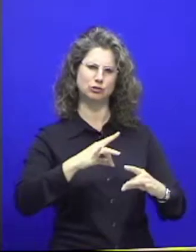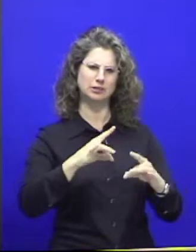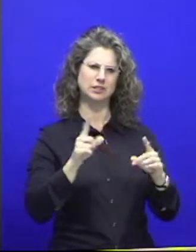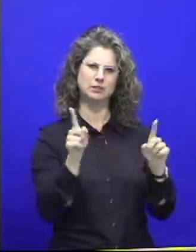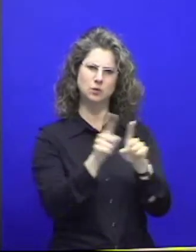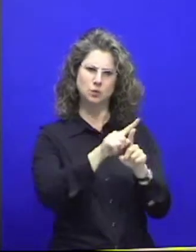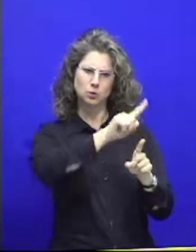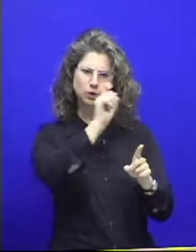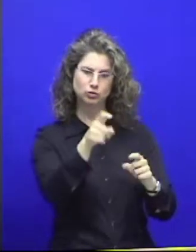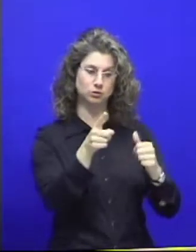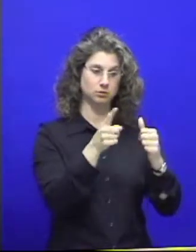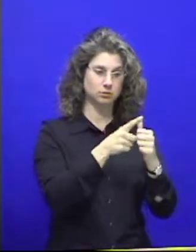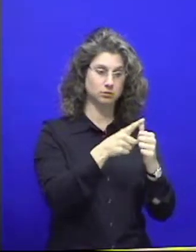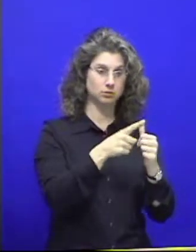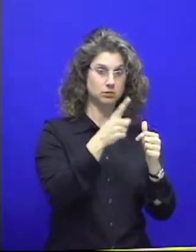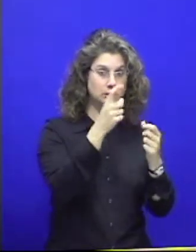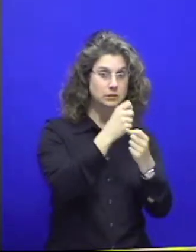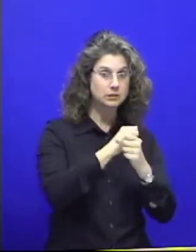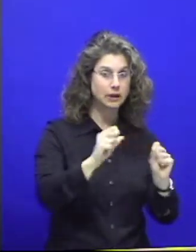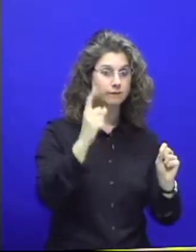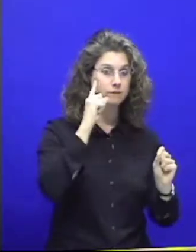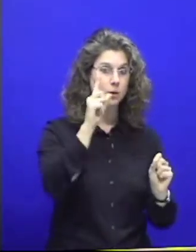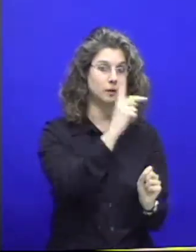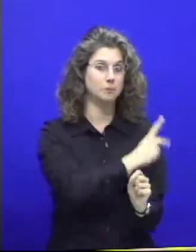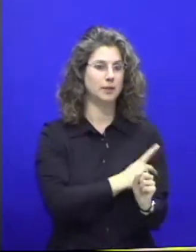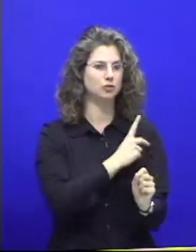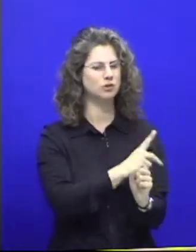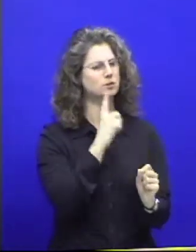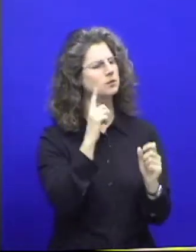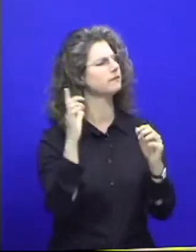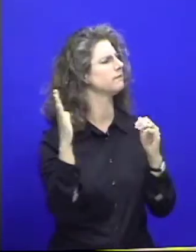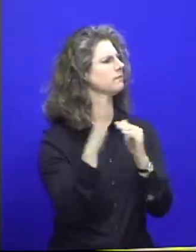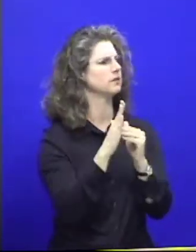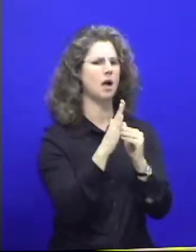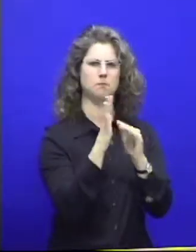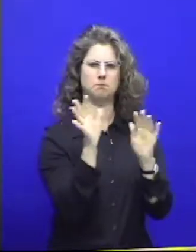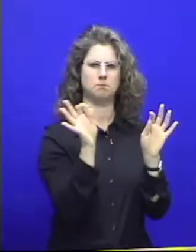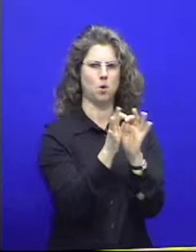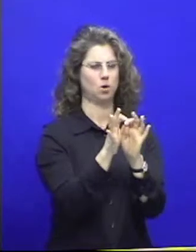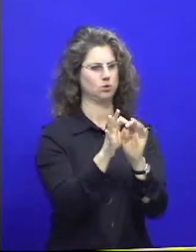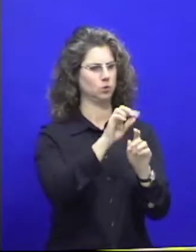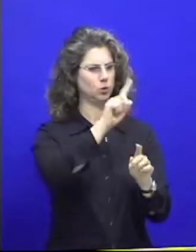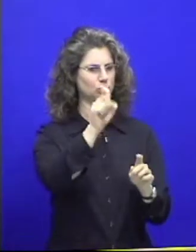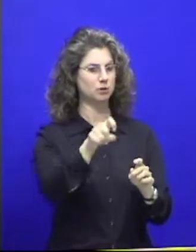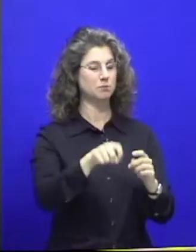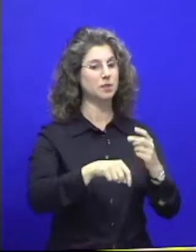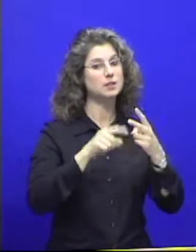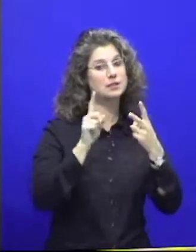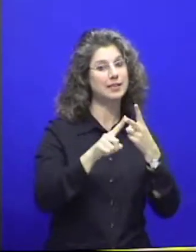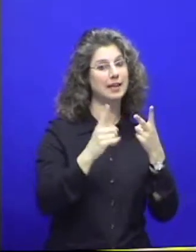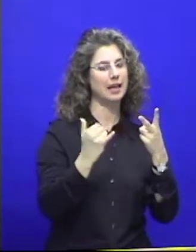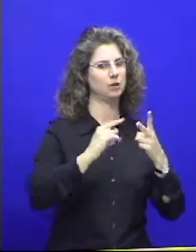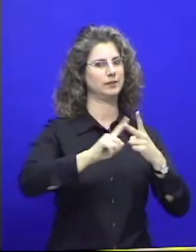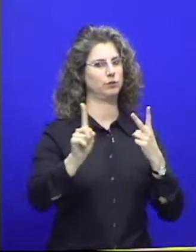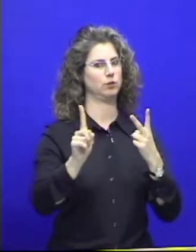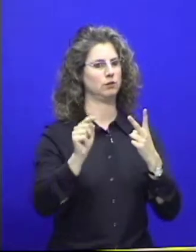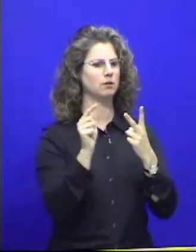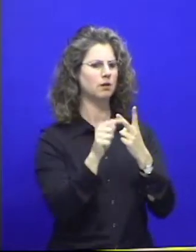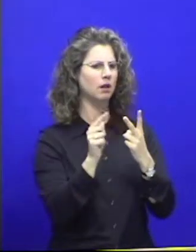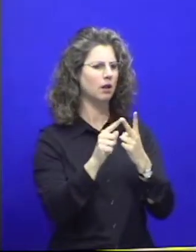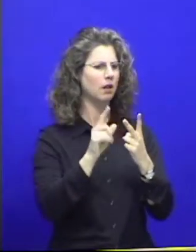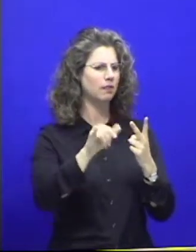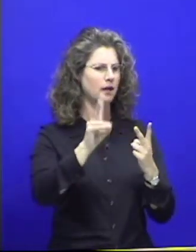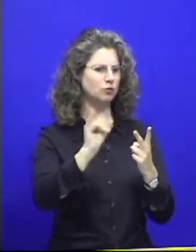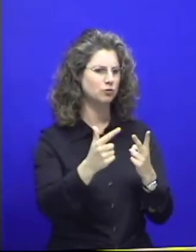is this drug safe for patients? That's always our first concern. But our second concern now is, does